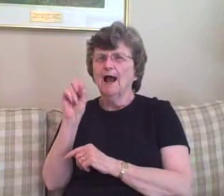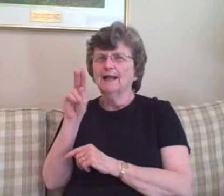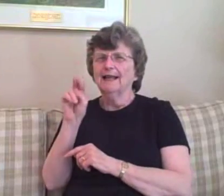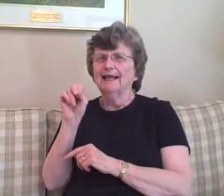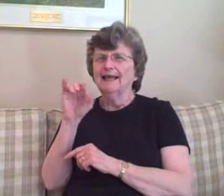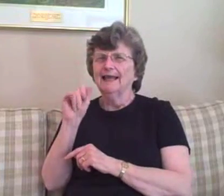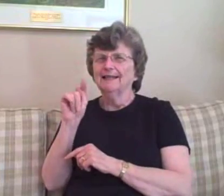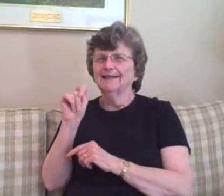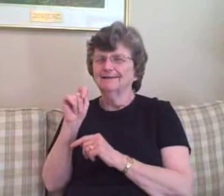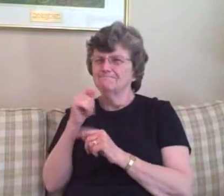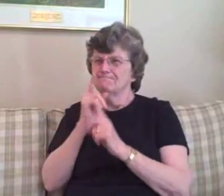it,